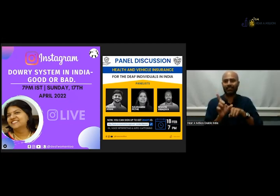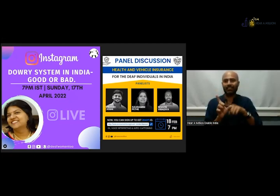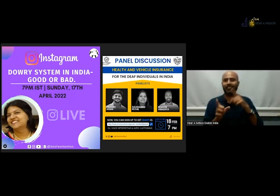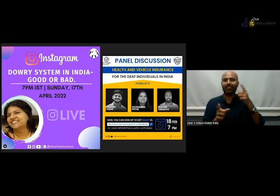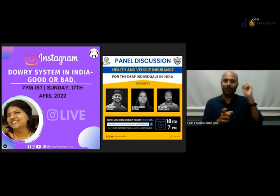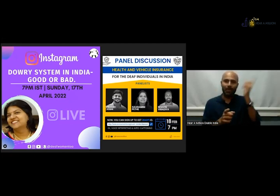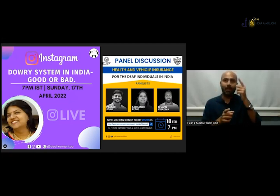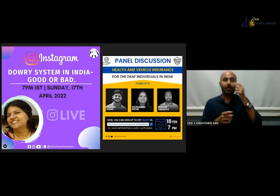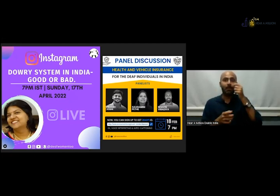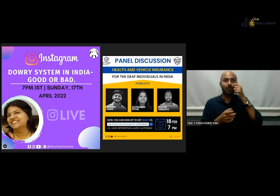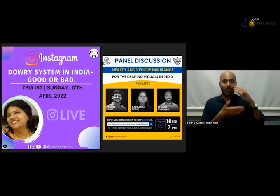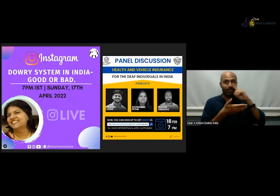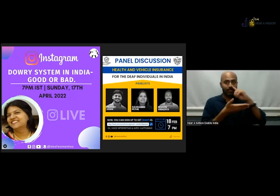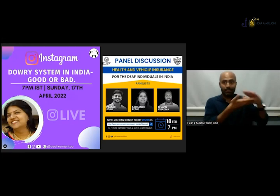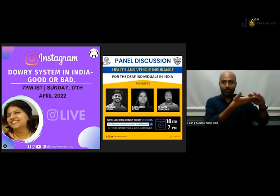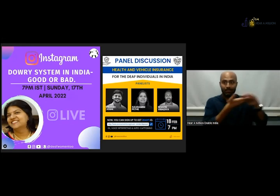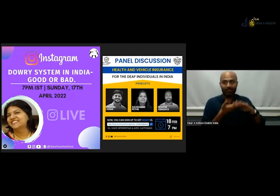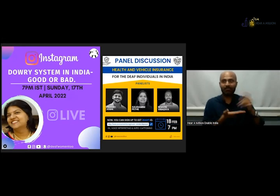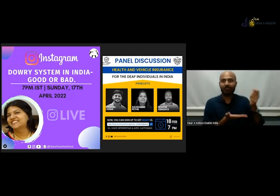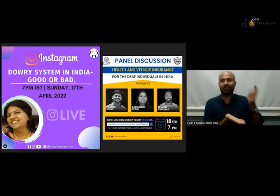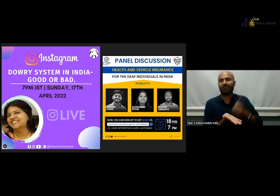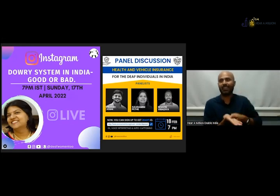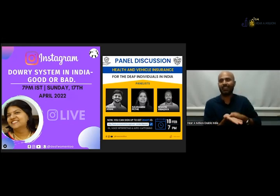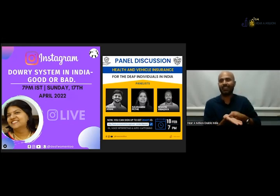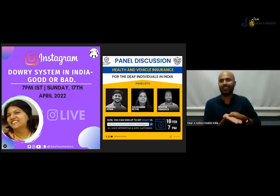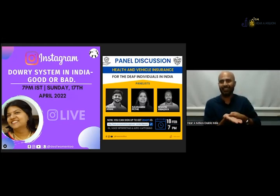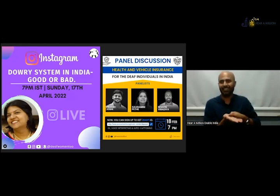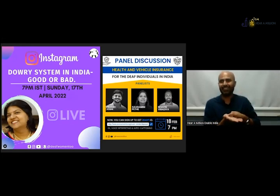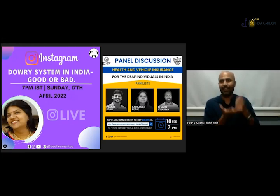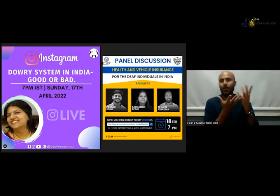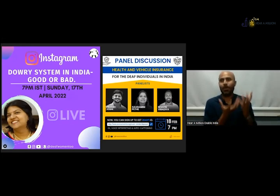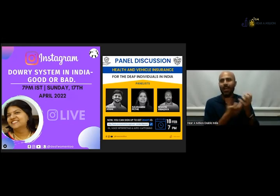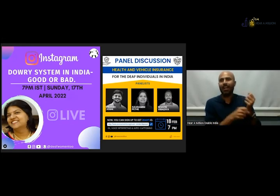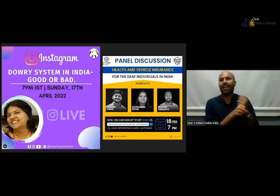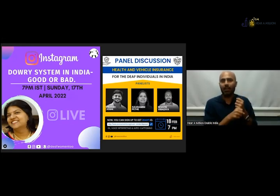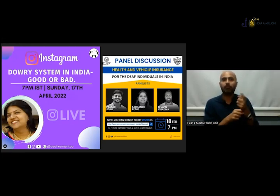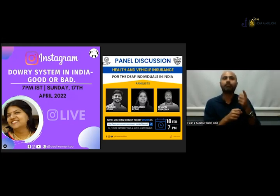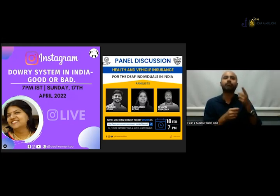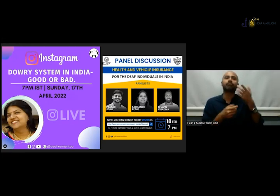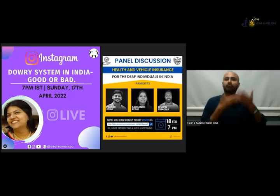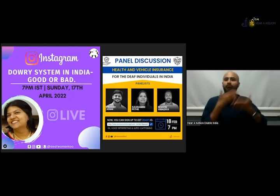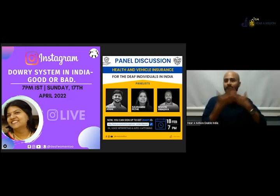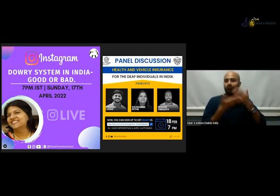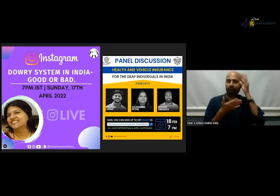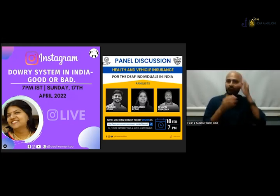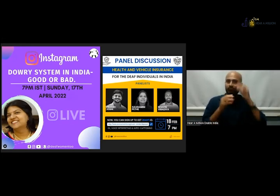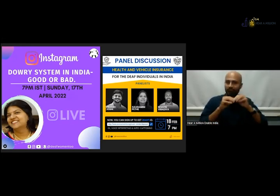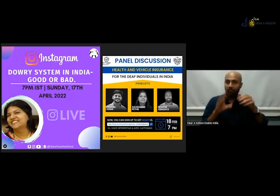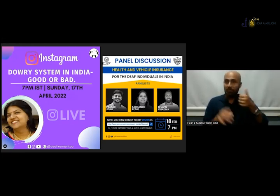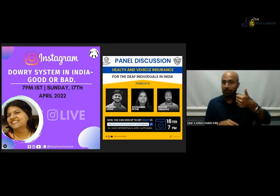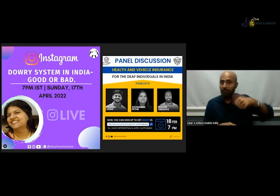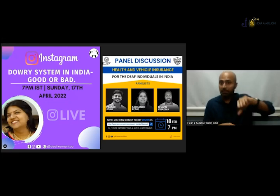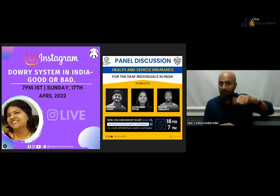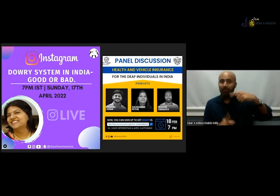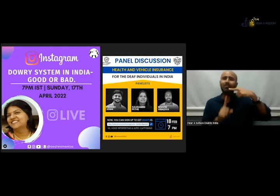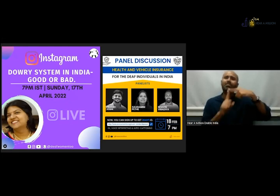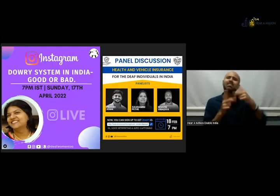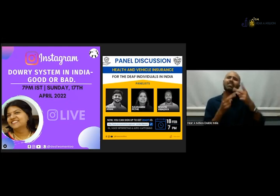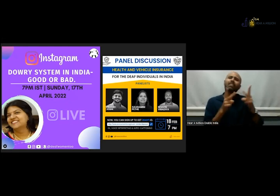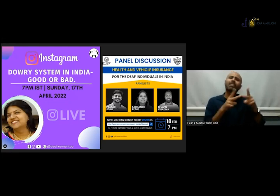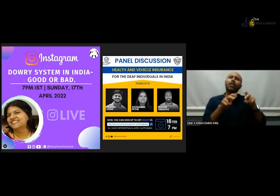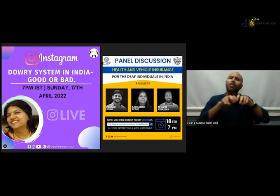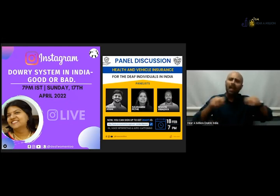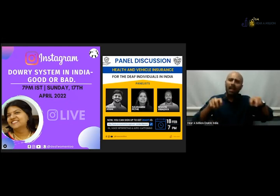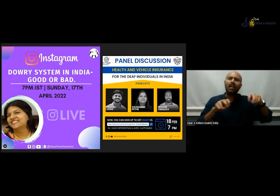points which are mentioned in law. And so for dowry system as well, she explained, whenever the woman is